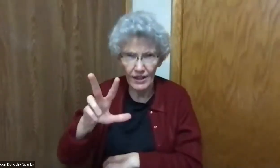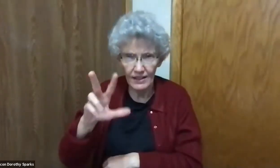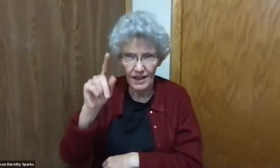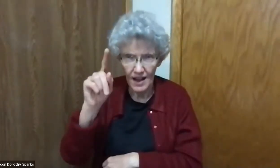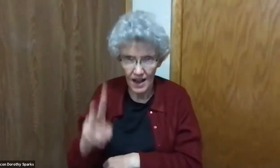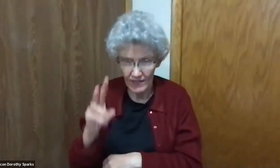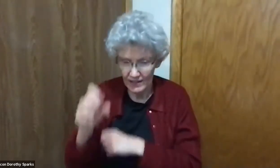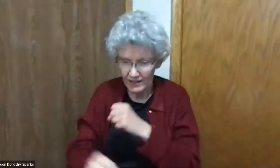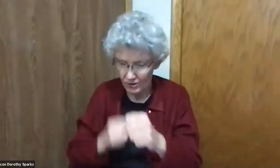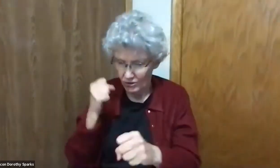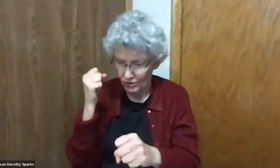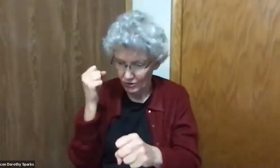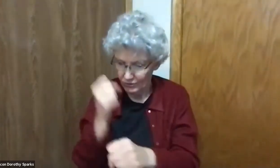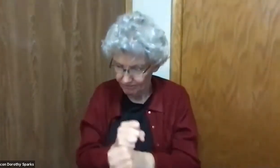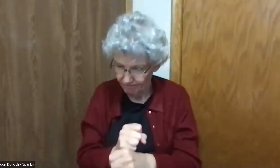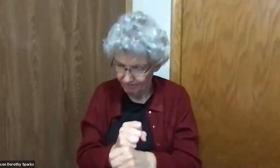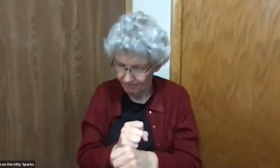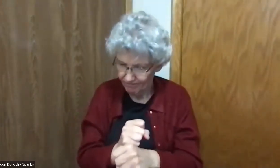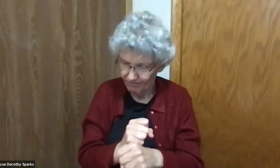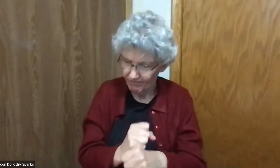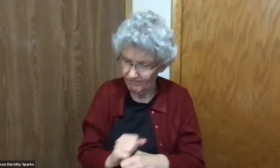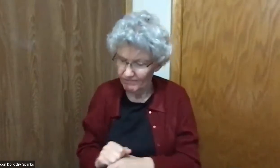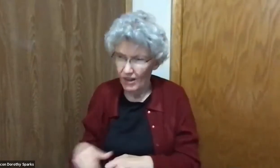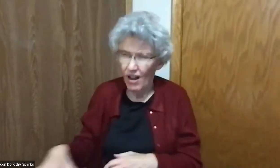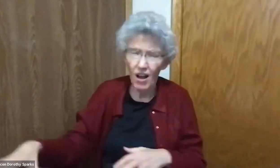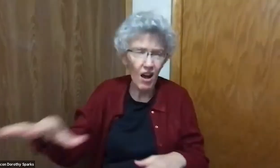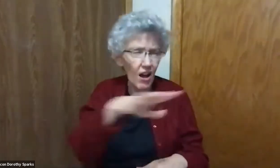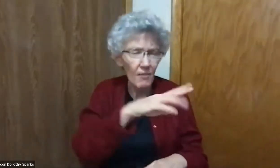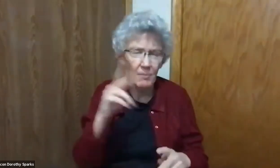there was no rain for 3.5 years,